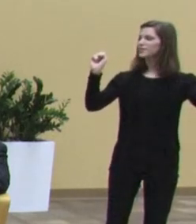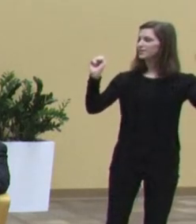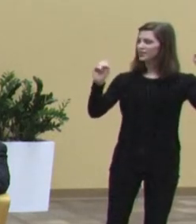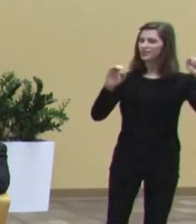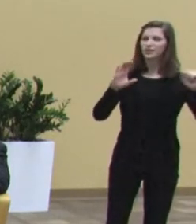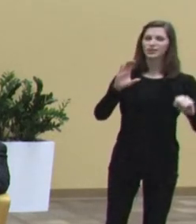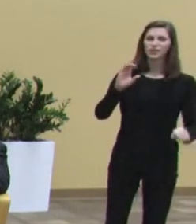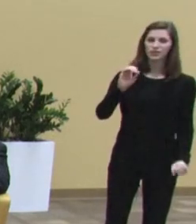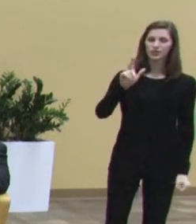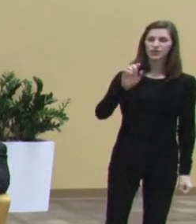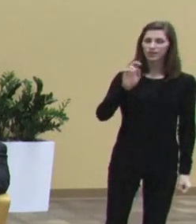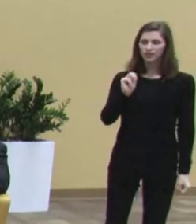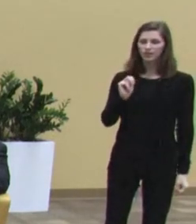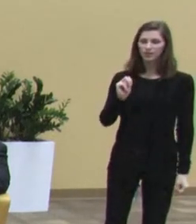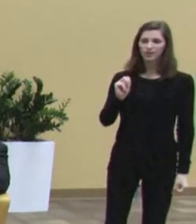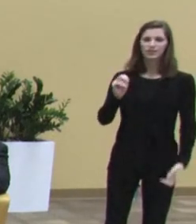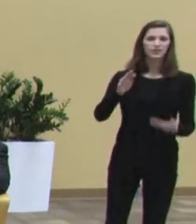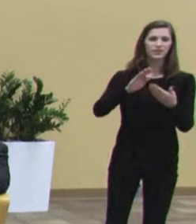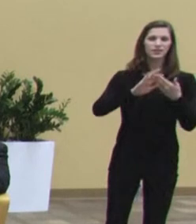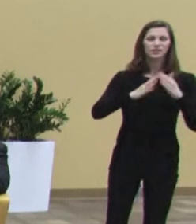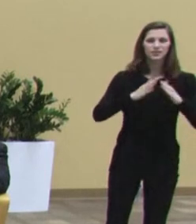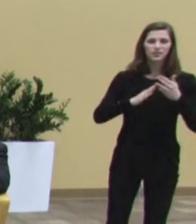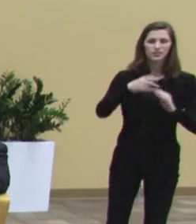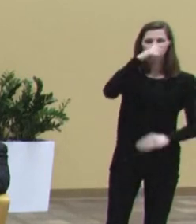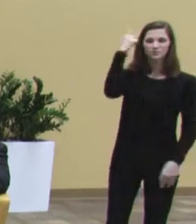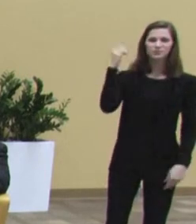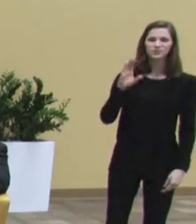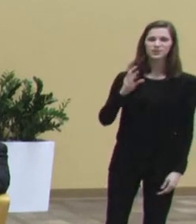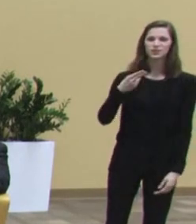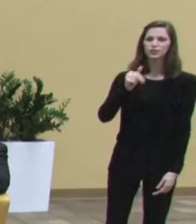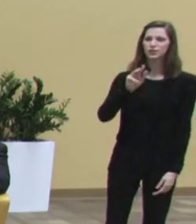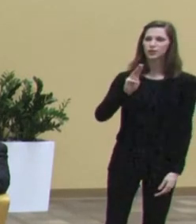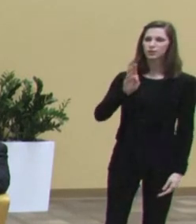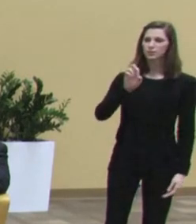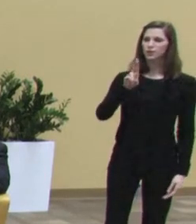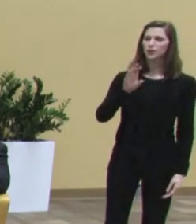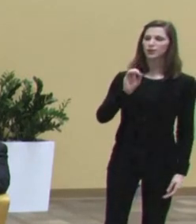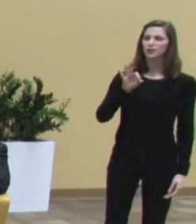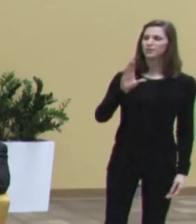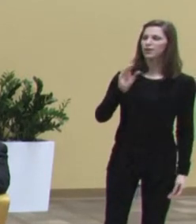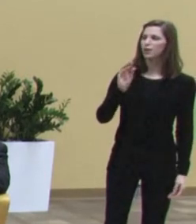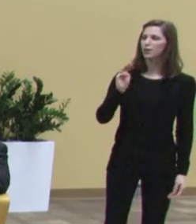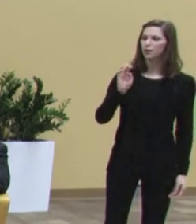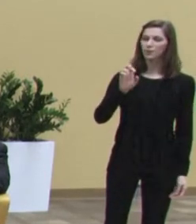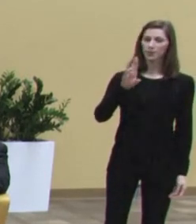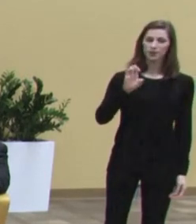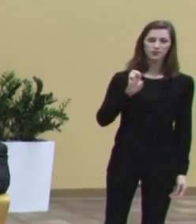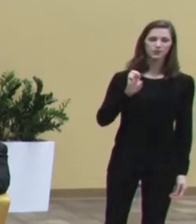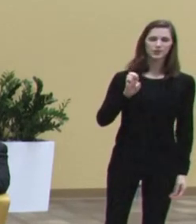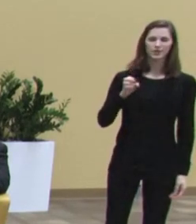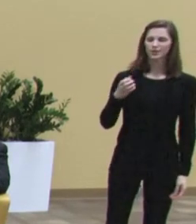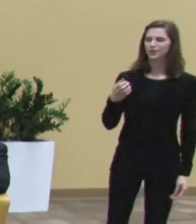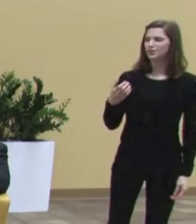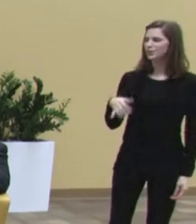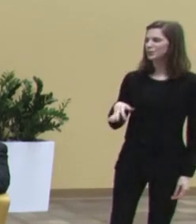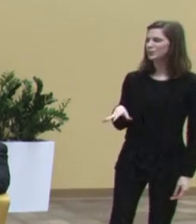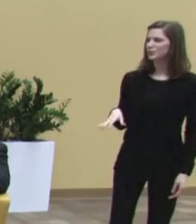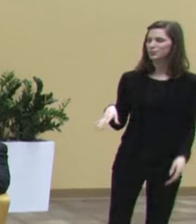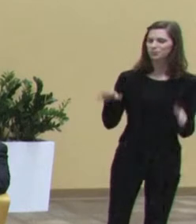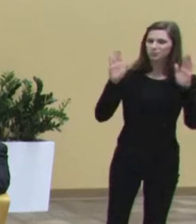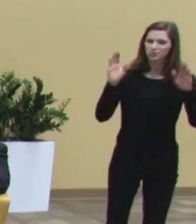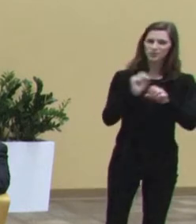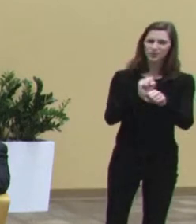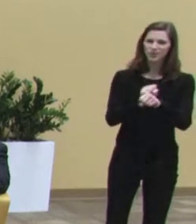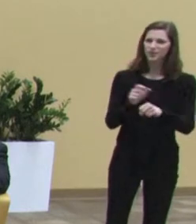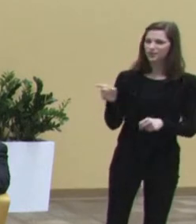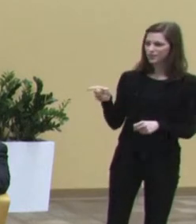Collin County Black Chamber of Commerce. And so she's really doing a lot of great work in Collin County